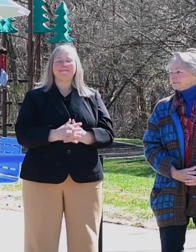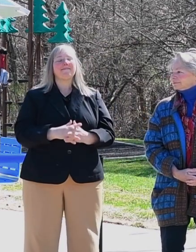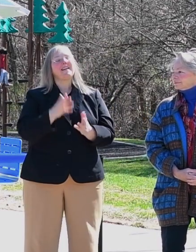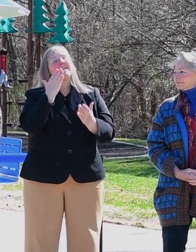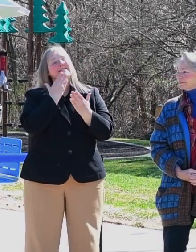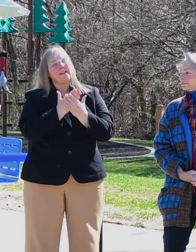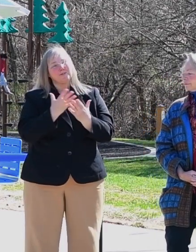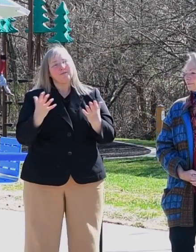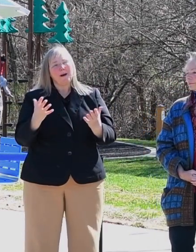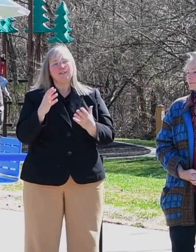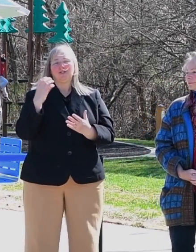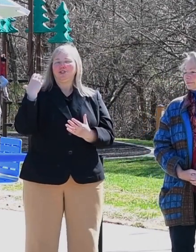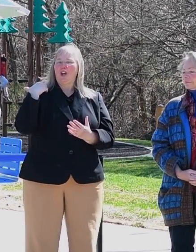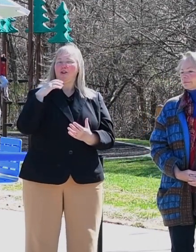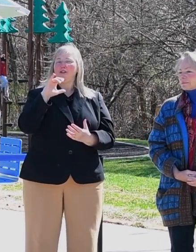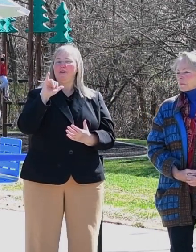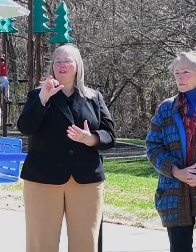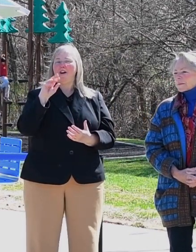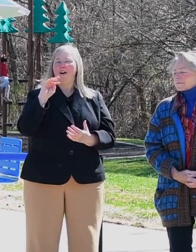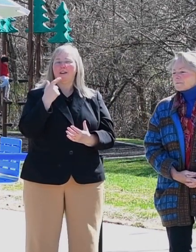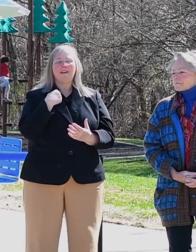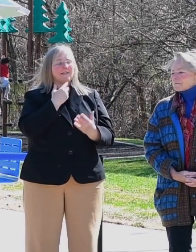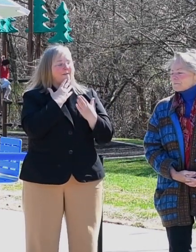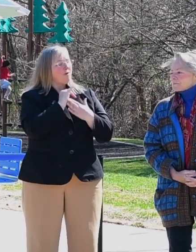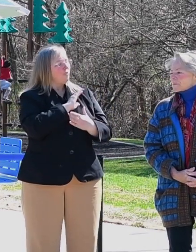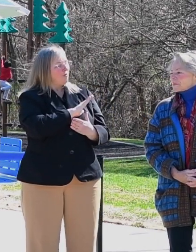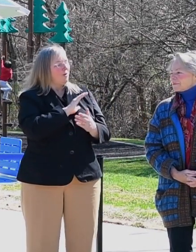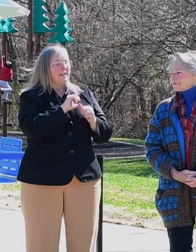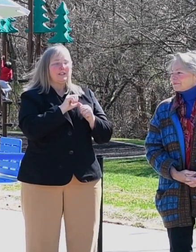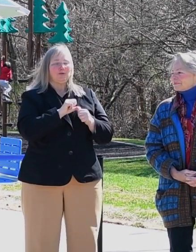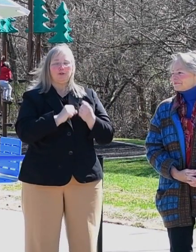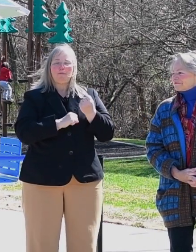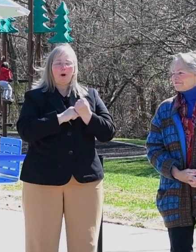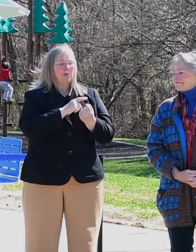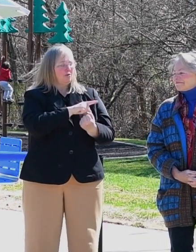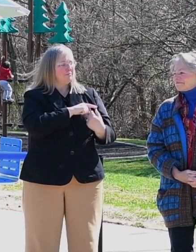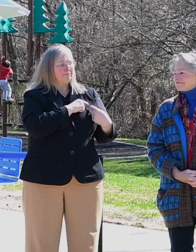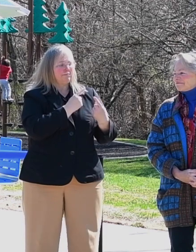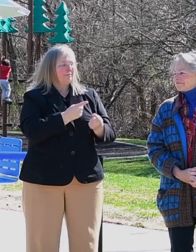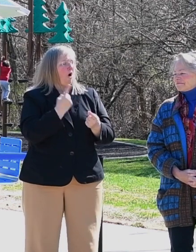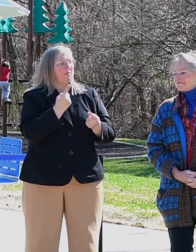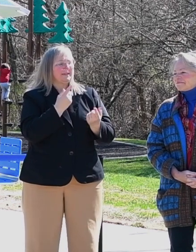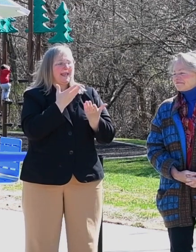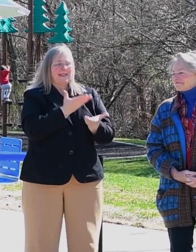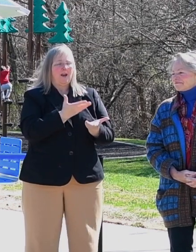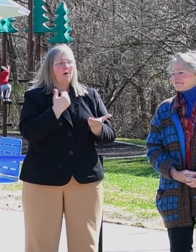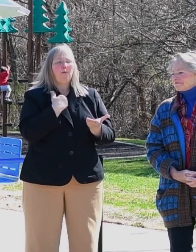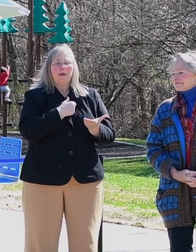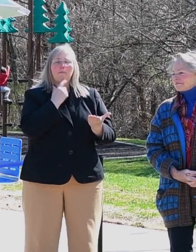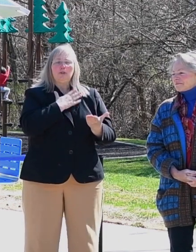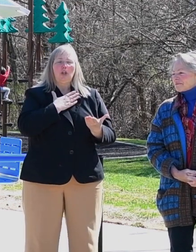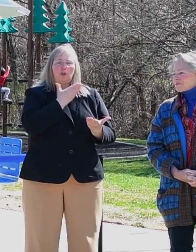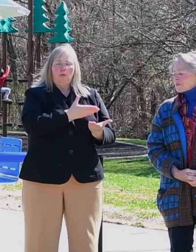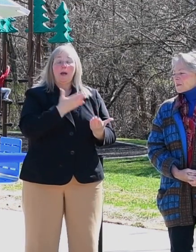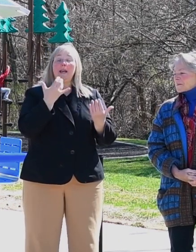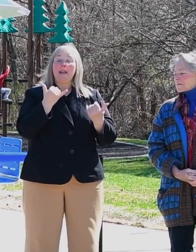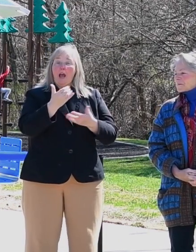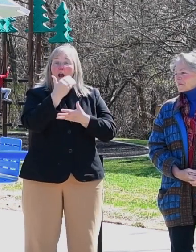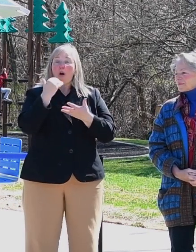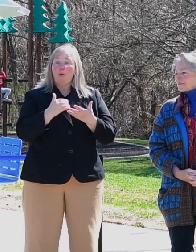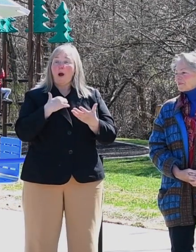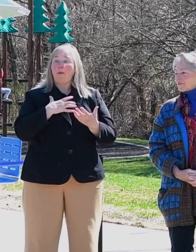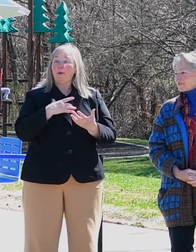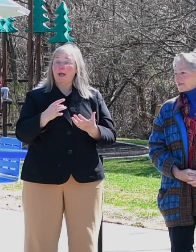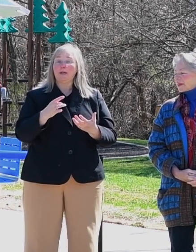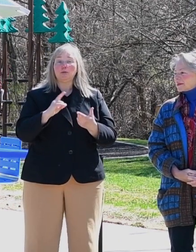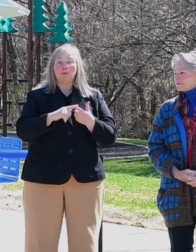Thank you so much, Chair Young, and thank you for your continued support. You're always there. We appreciate you. Now, I'd like